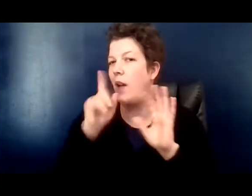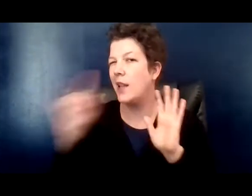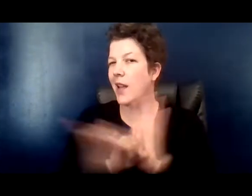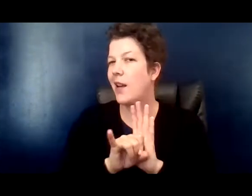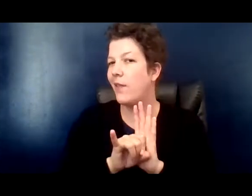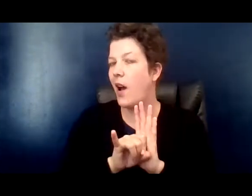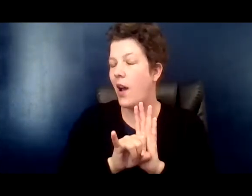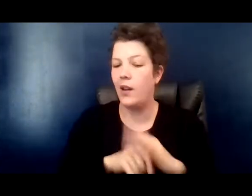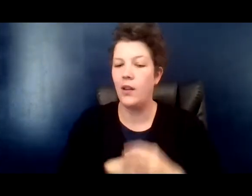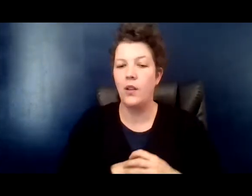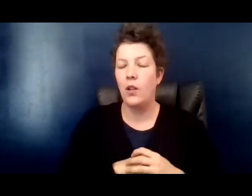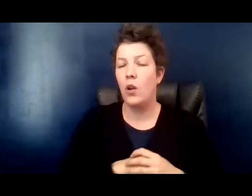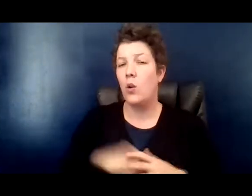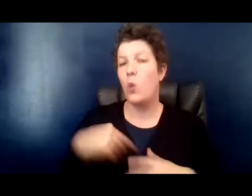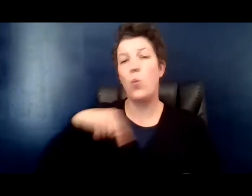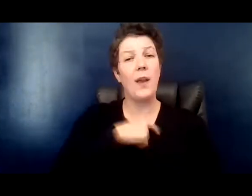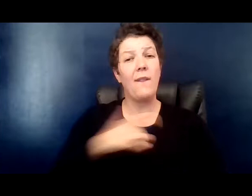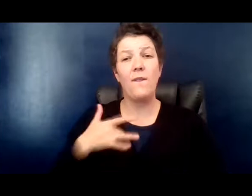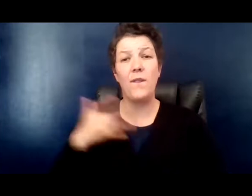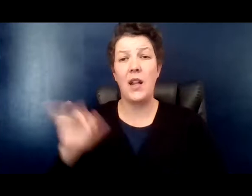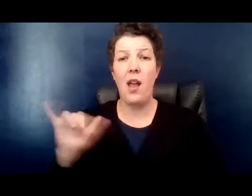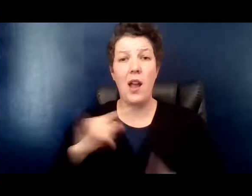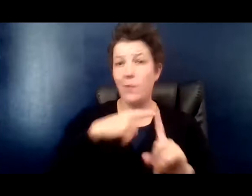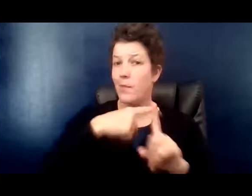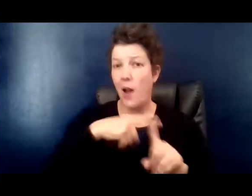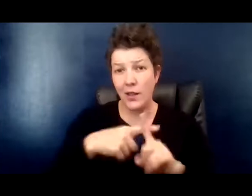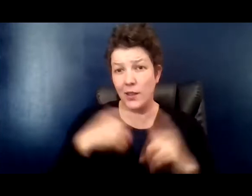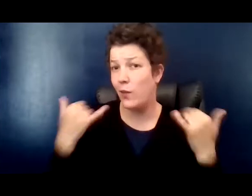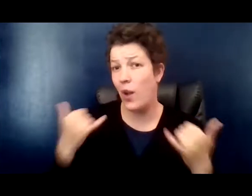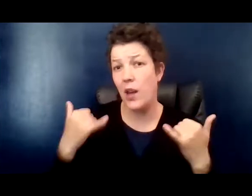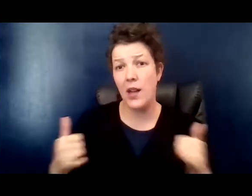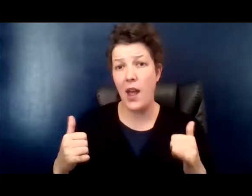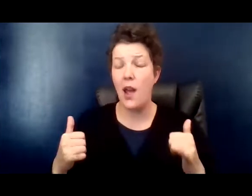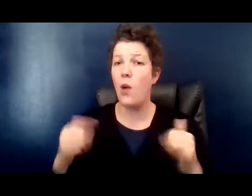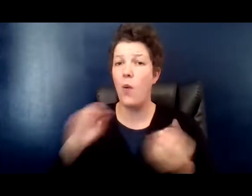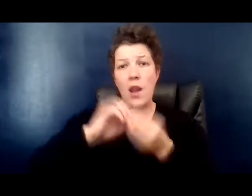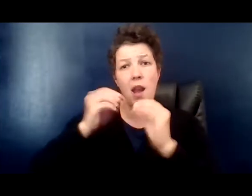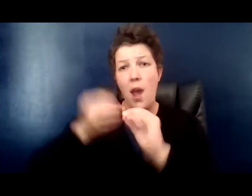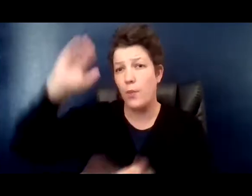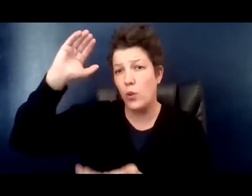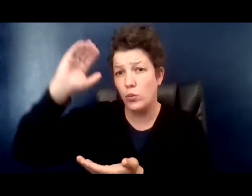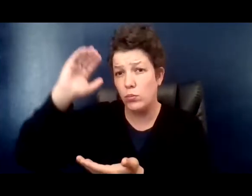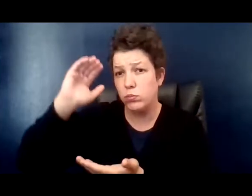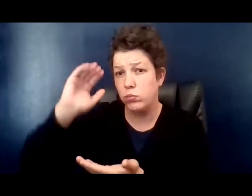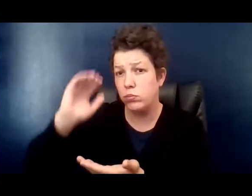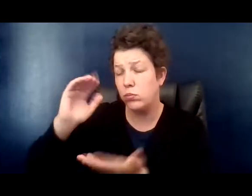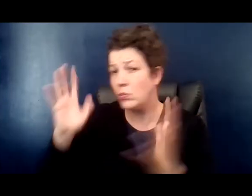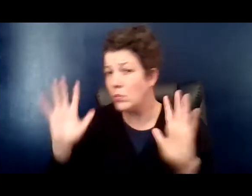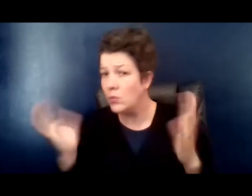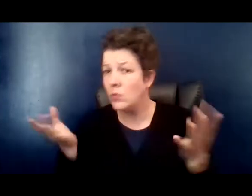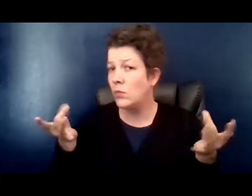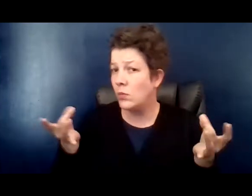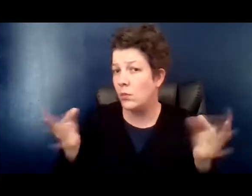with where we are. Don't want to jinx ourselves. We're not patting ourselves on the back yet. but I feel comfortable that we're